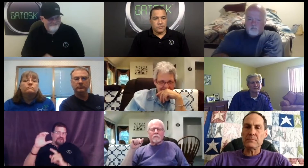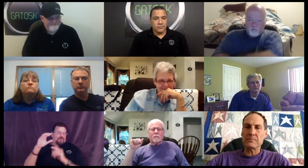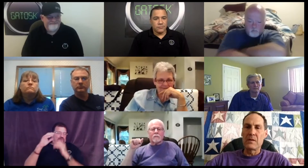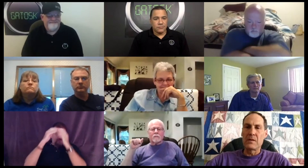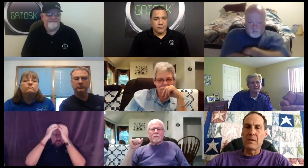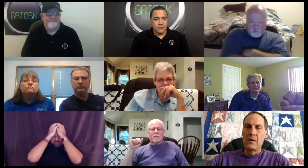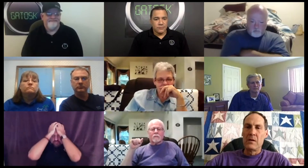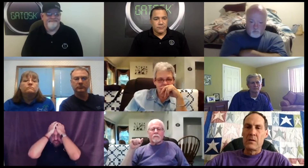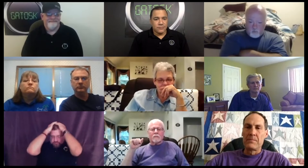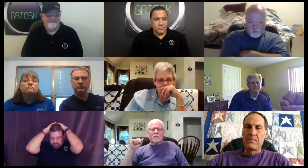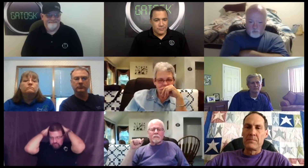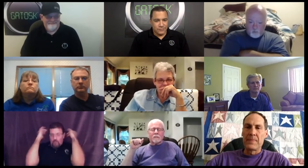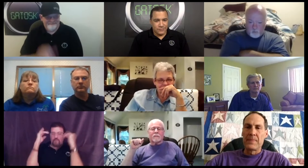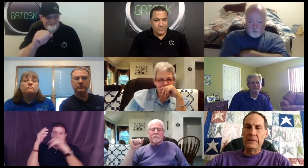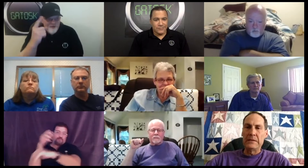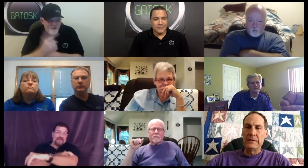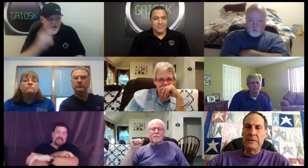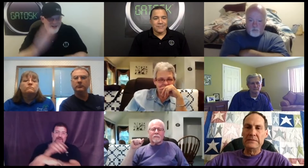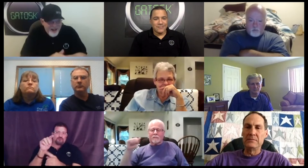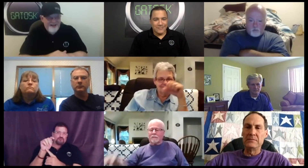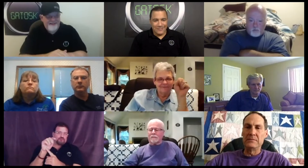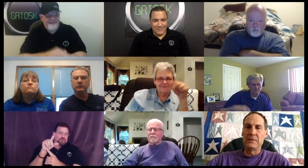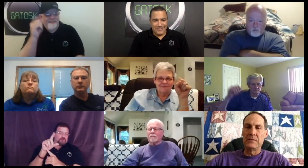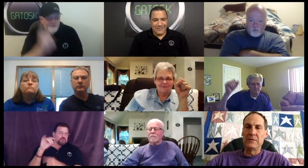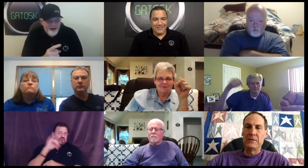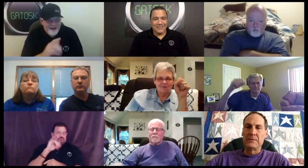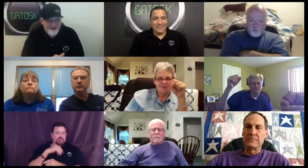That ACC is, wow. It's going to be a pretty powerful tool.